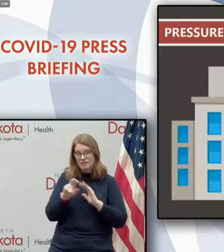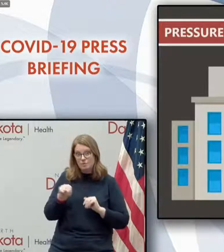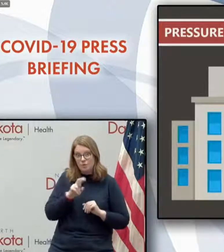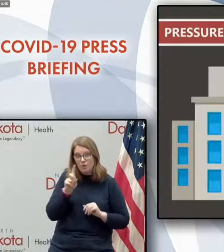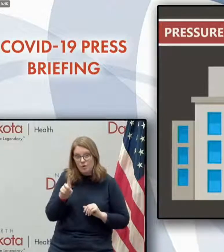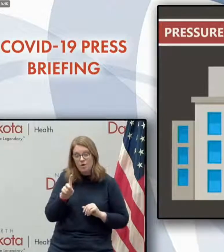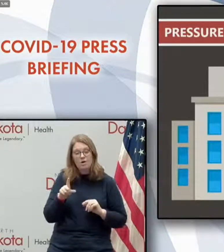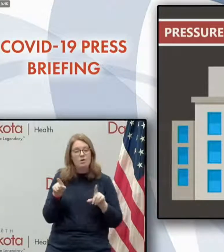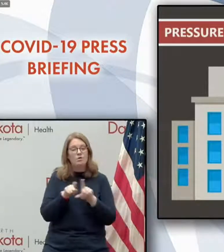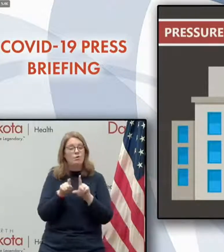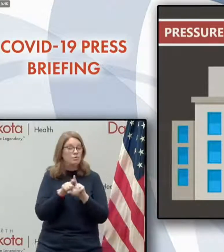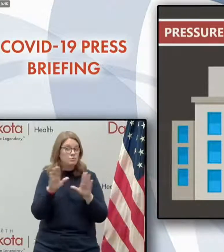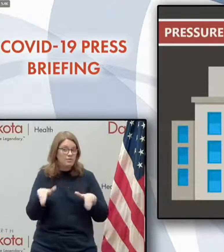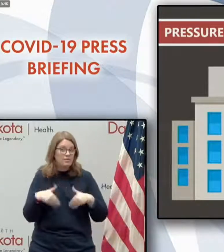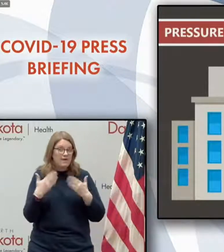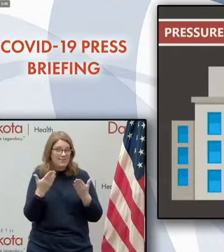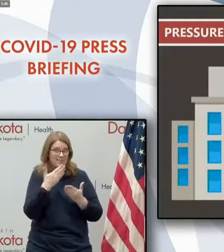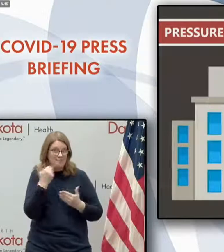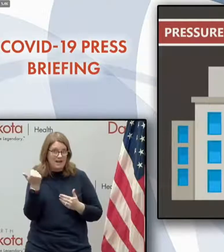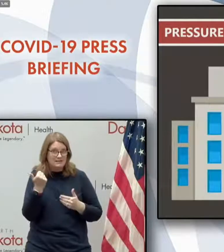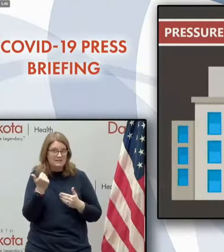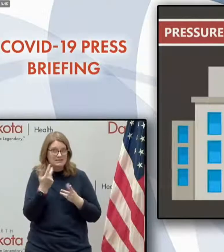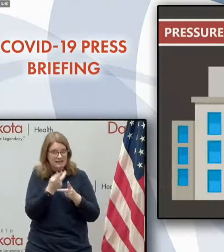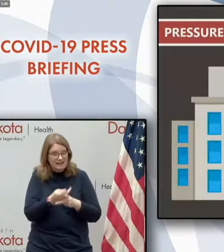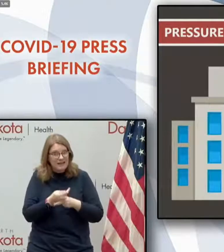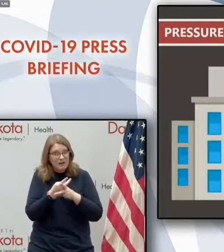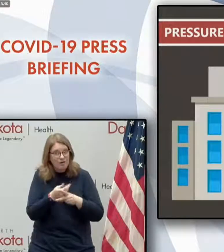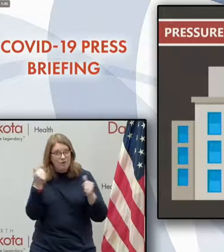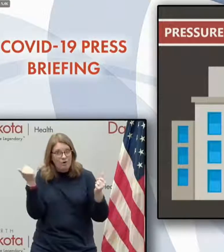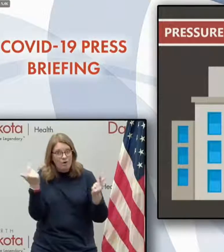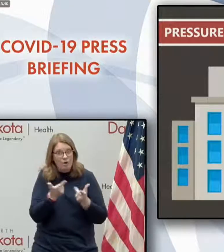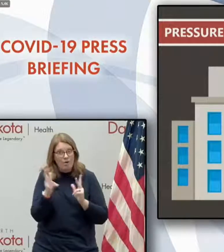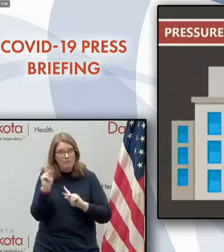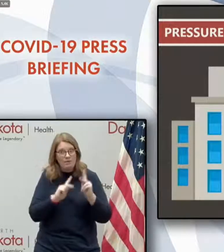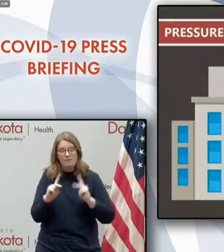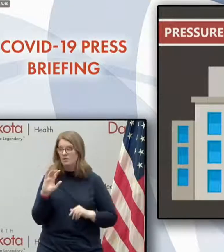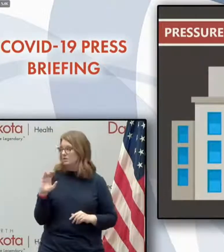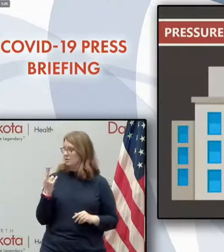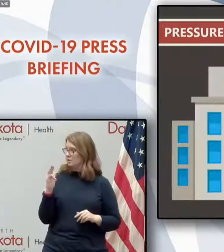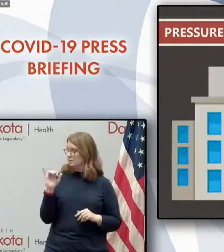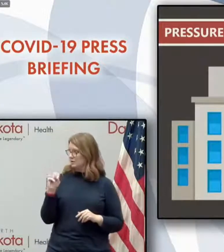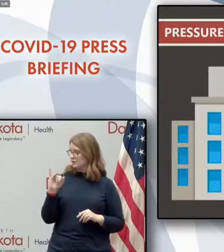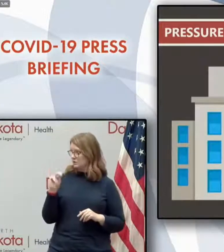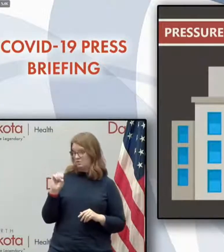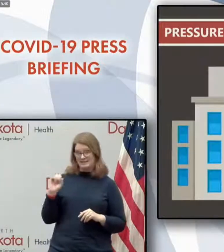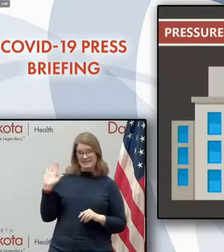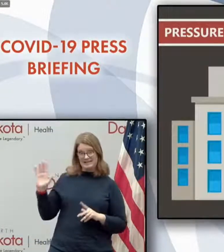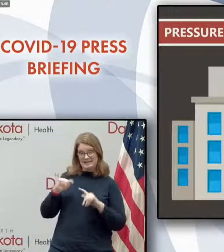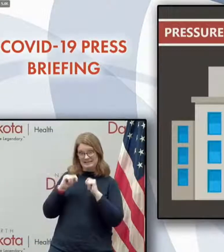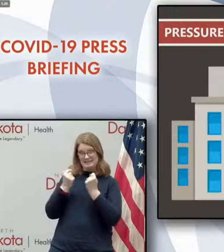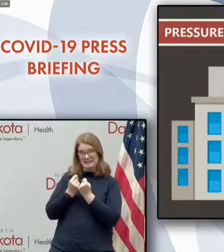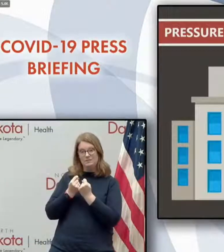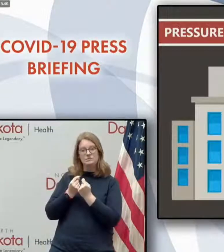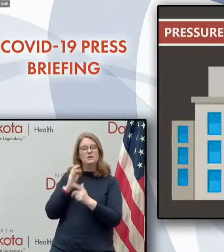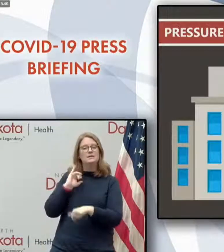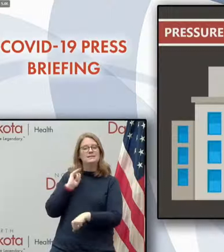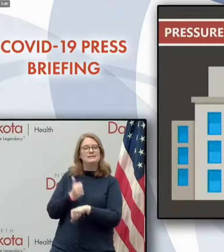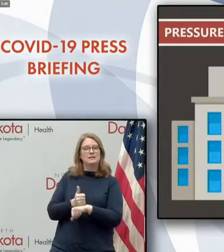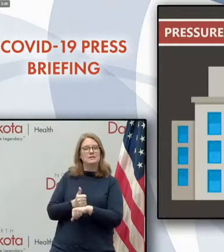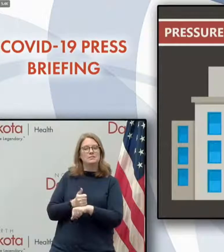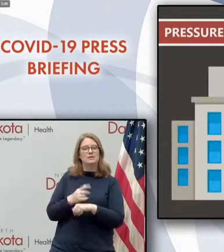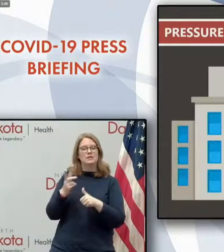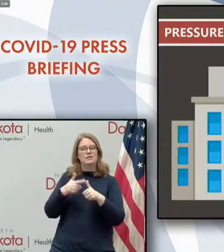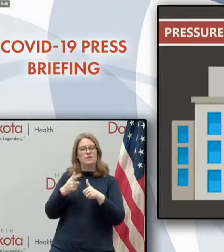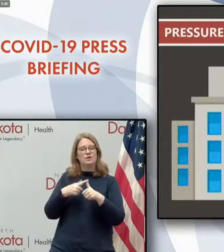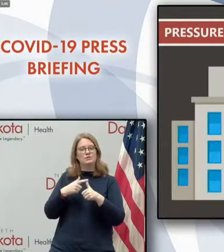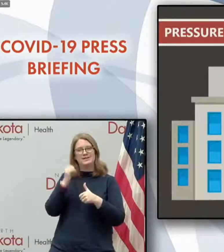to provide the best capability for all citizens. Chris Jones and his team has initiated today what will be the first